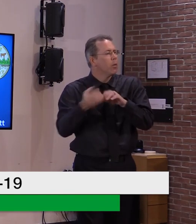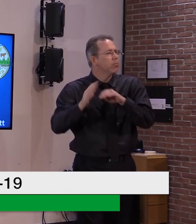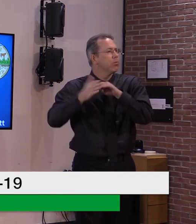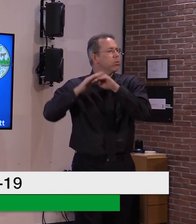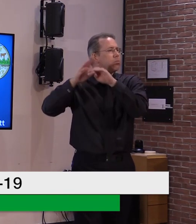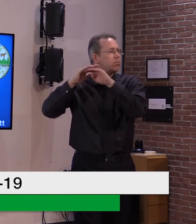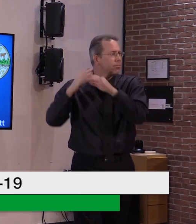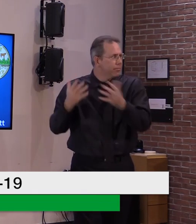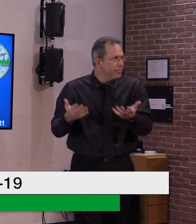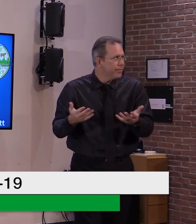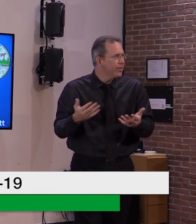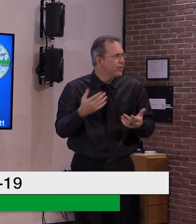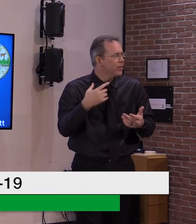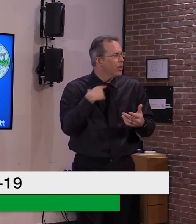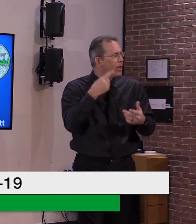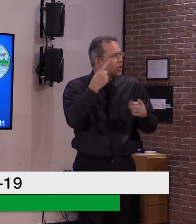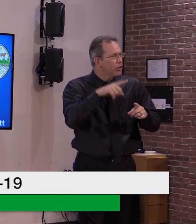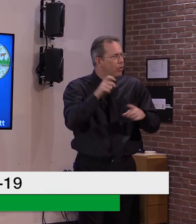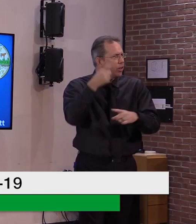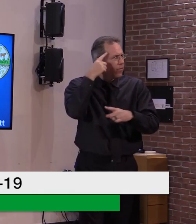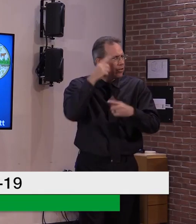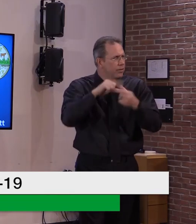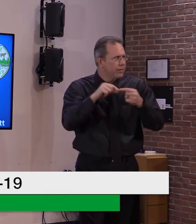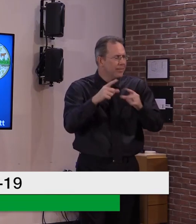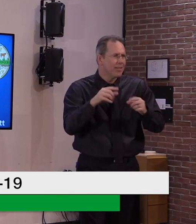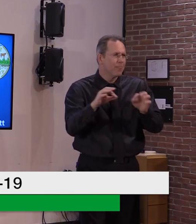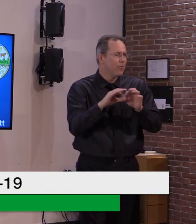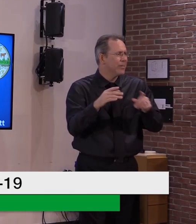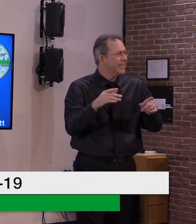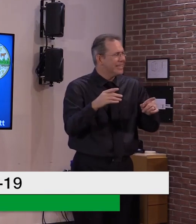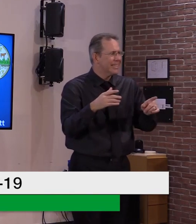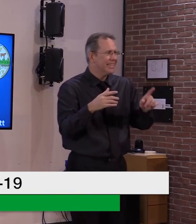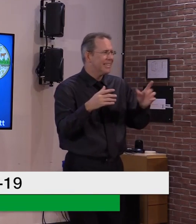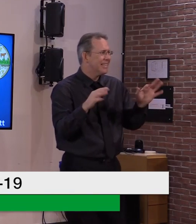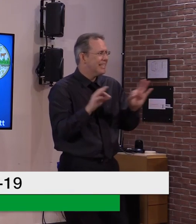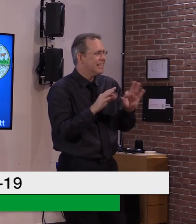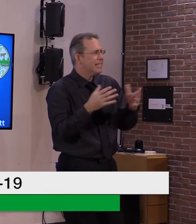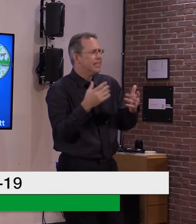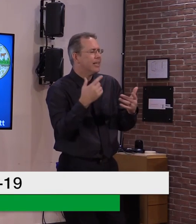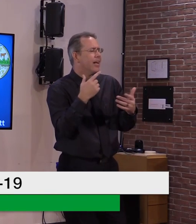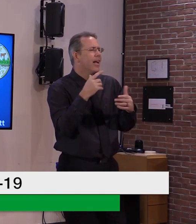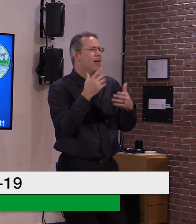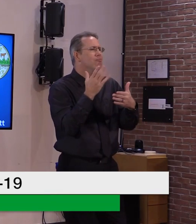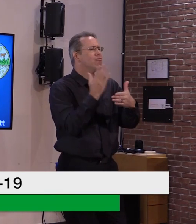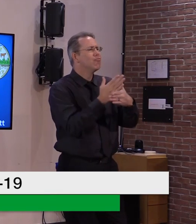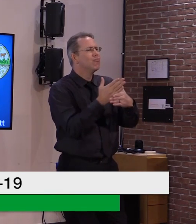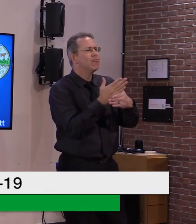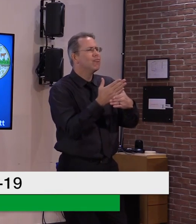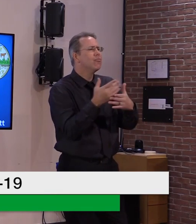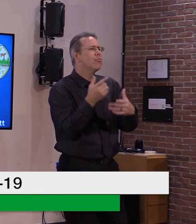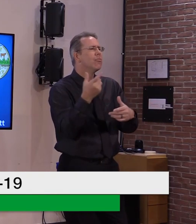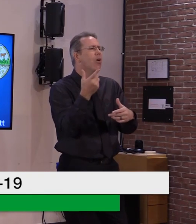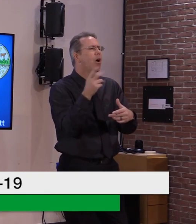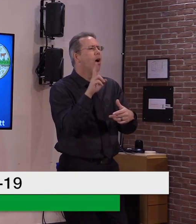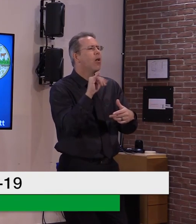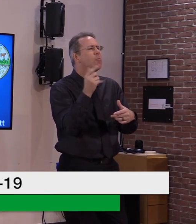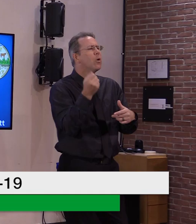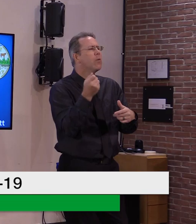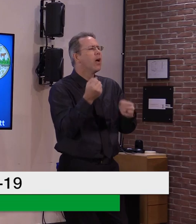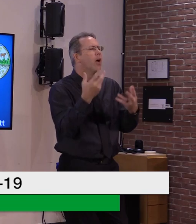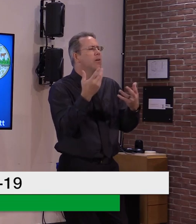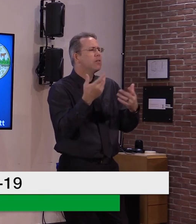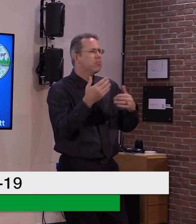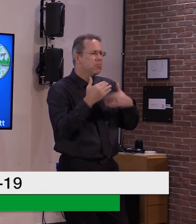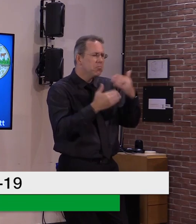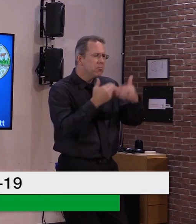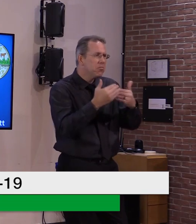to give some context if we took the average weekly benefit amount and the number of people who are filing right now we are looking at about